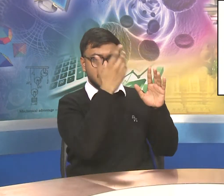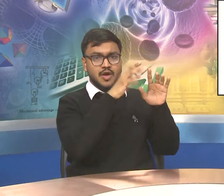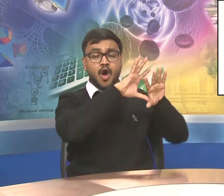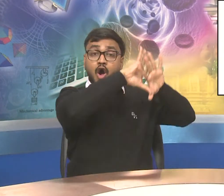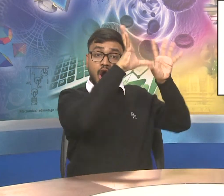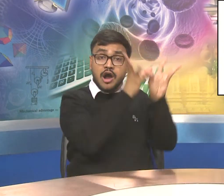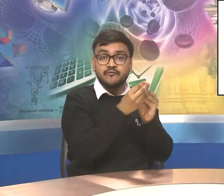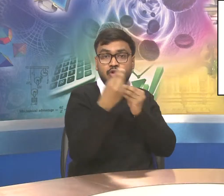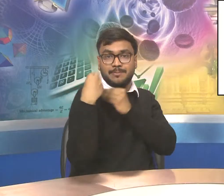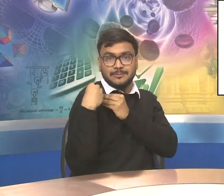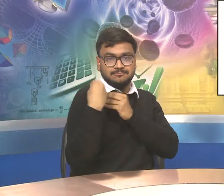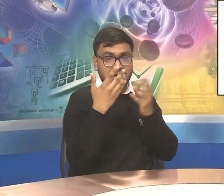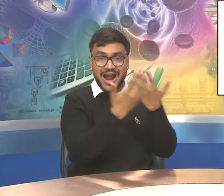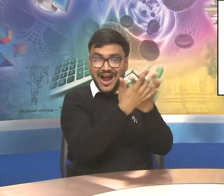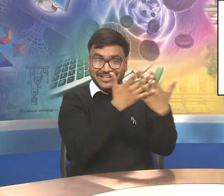seeking informations.